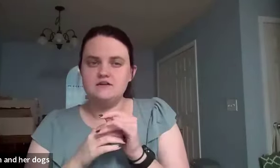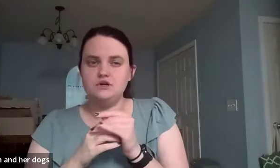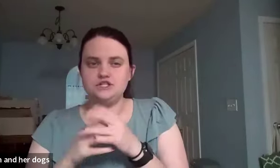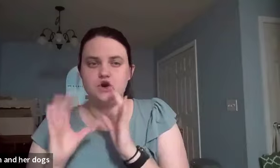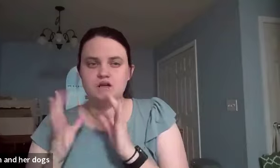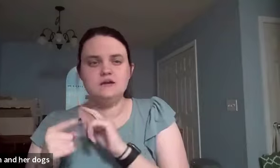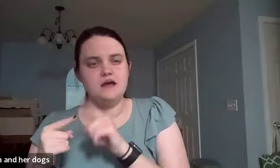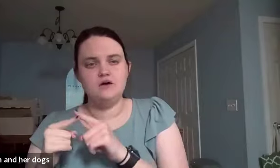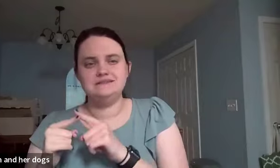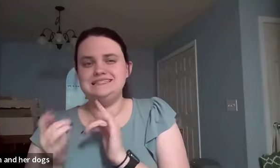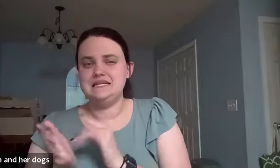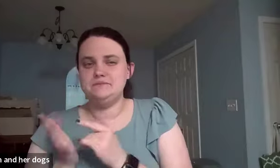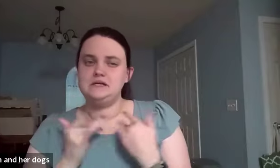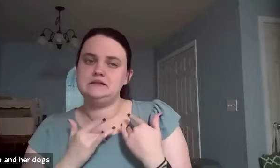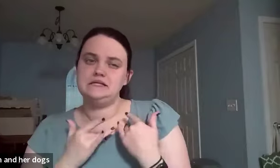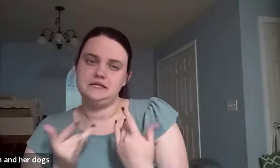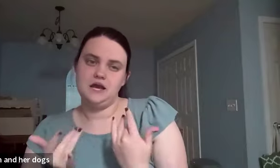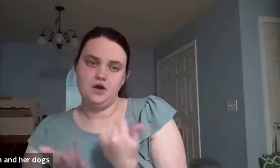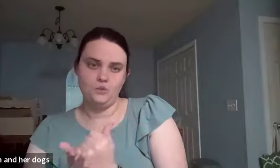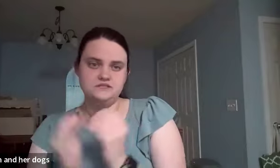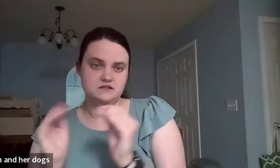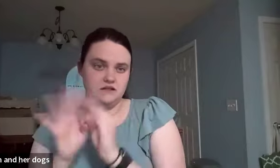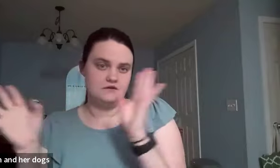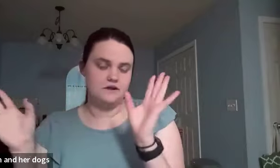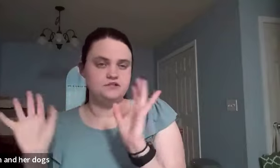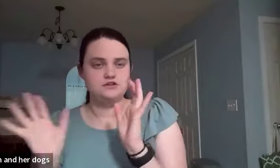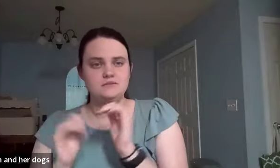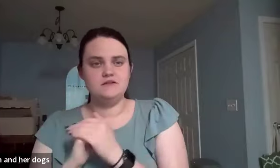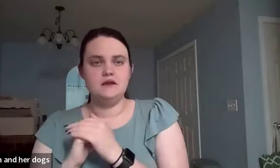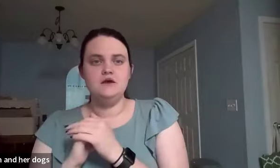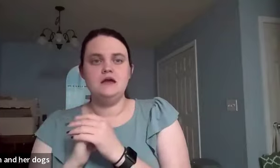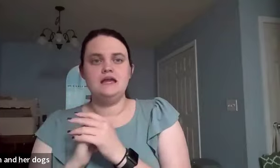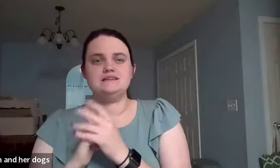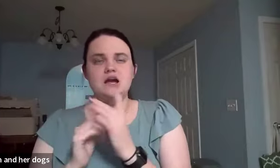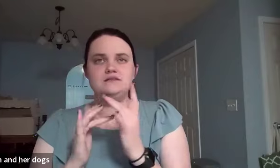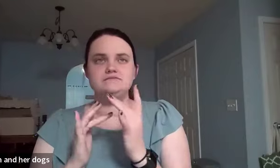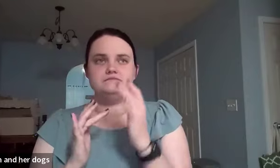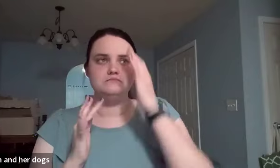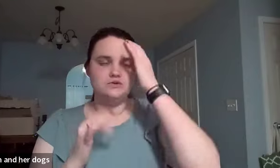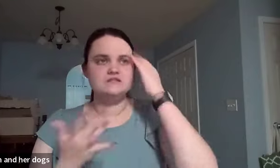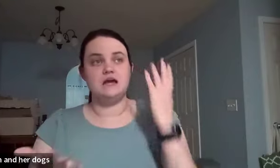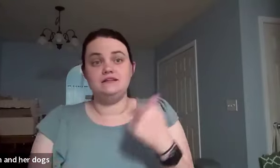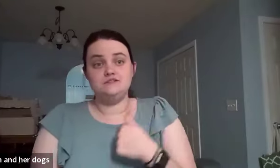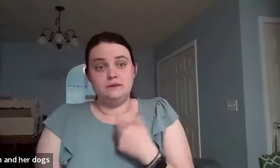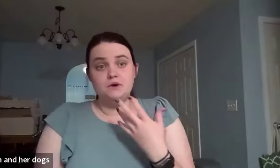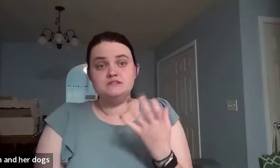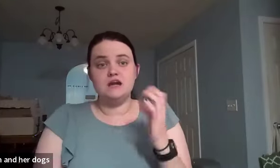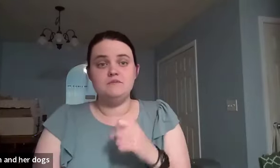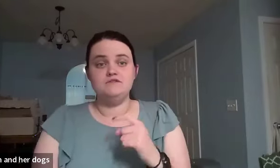of what you're talking about typically helps to clarify what you're talking about. Like, it's kind of most of the time, at least for me, most of the time, if